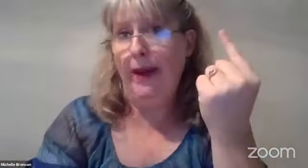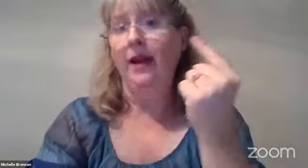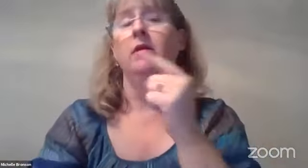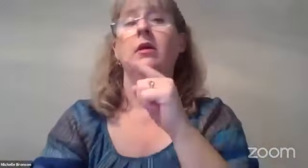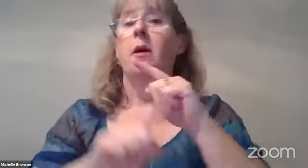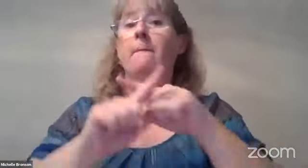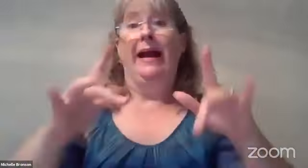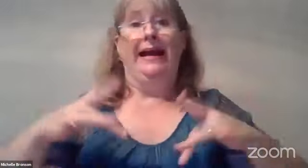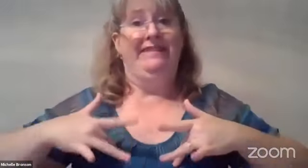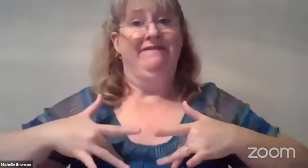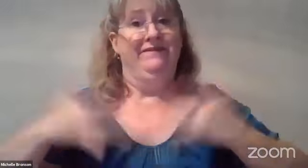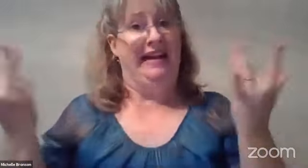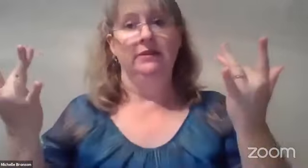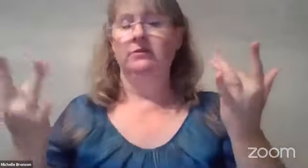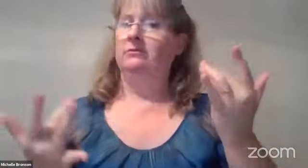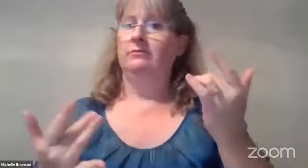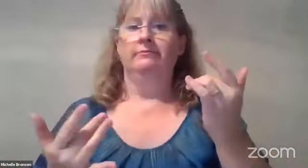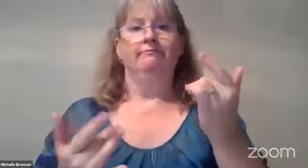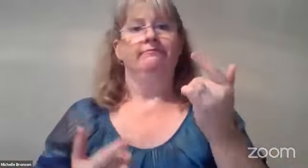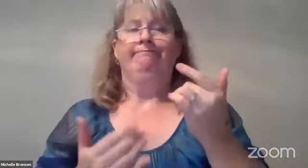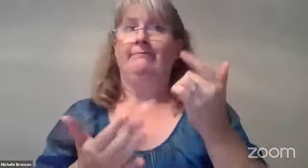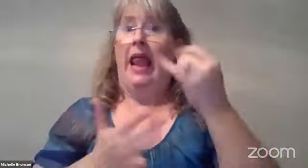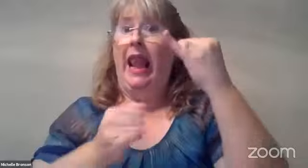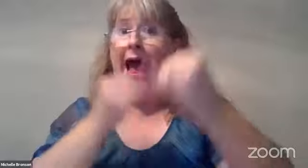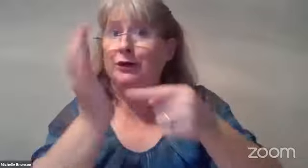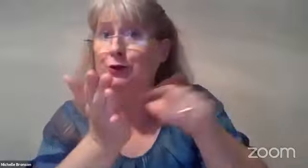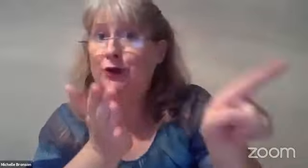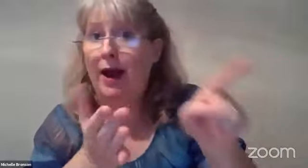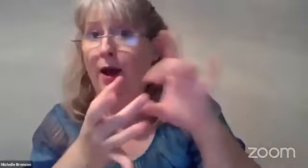start reopening on July 1st, but very slowly.